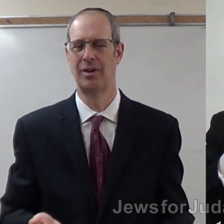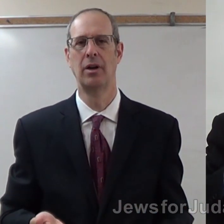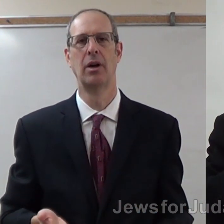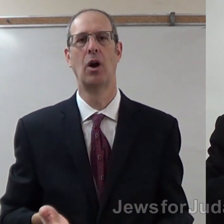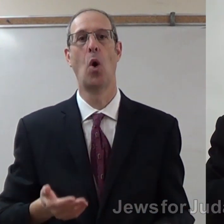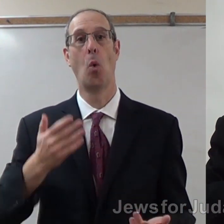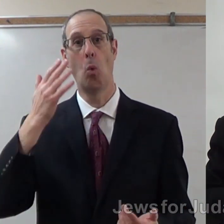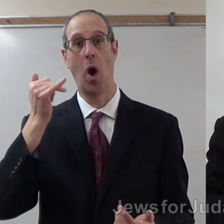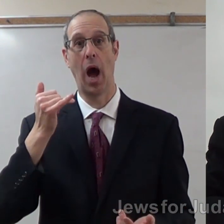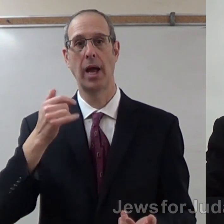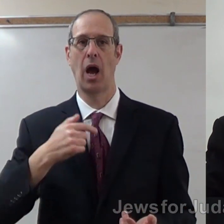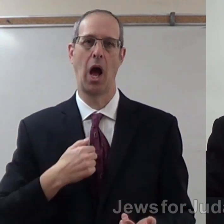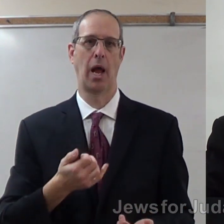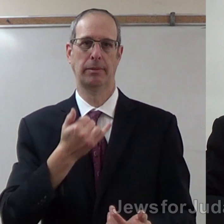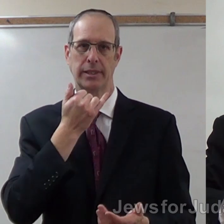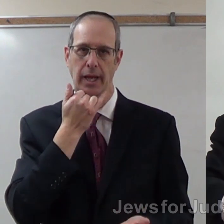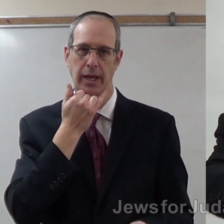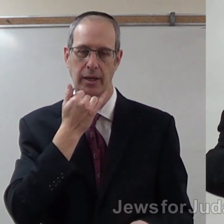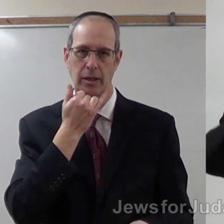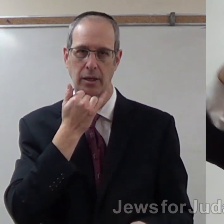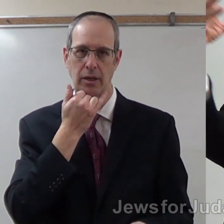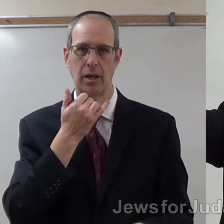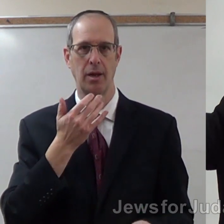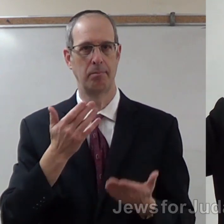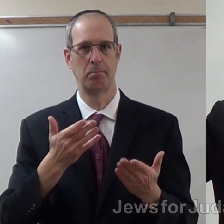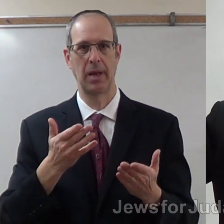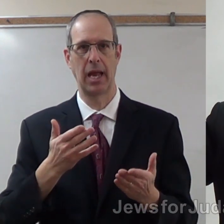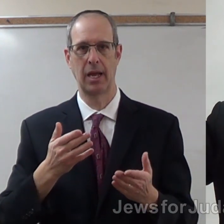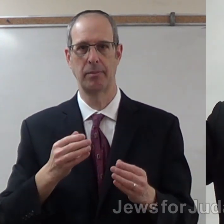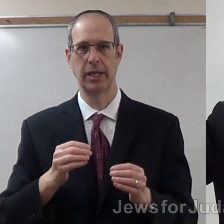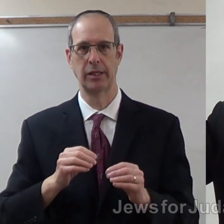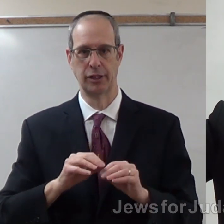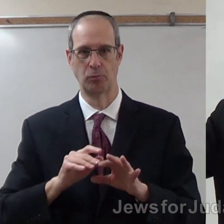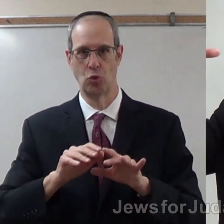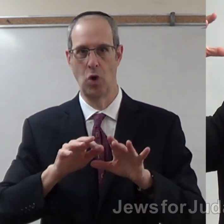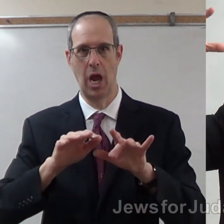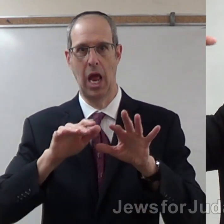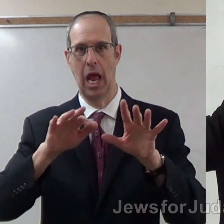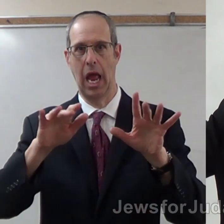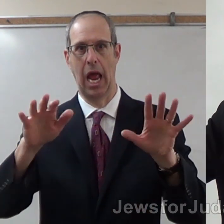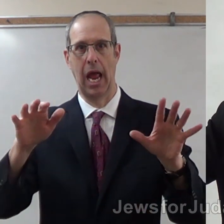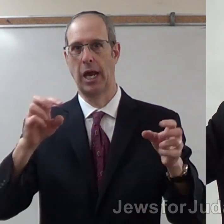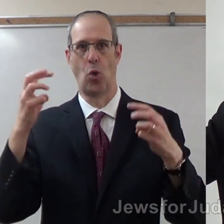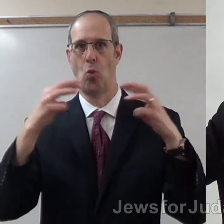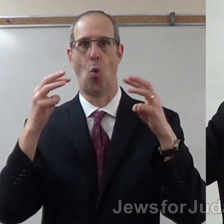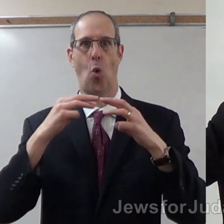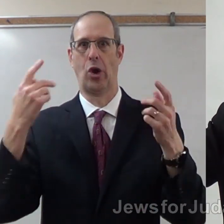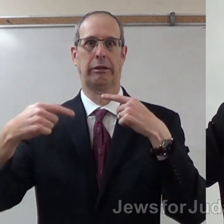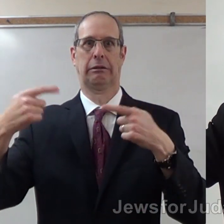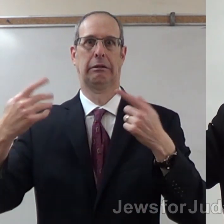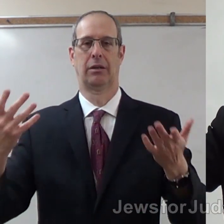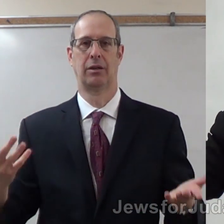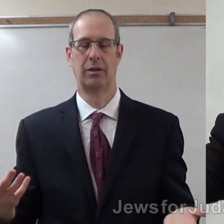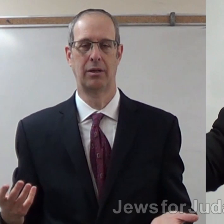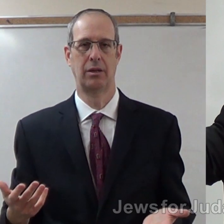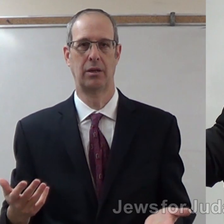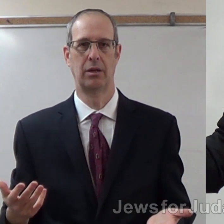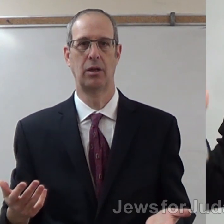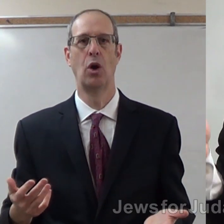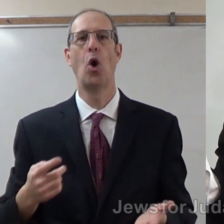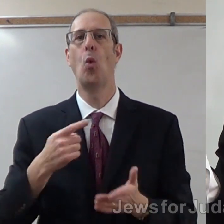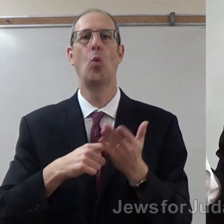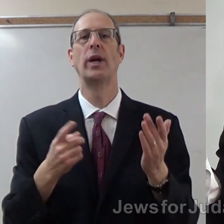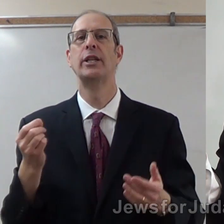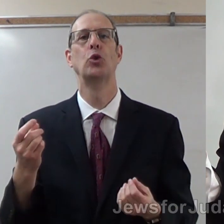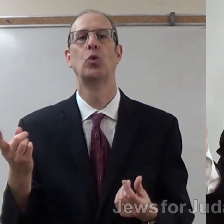Just because I made a mistake, it could have started a whole argument, a whole war. What did he